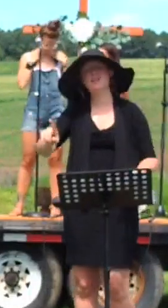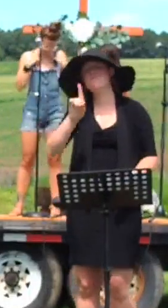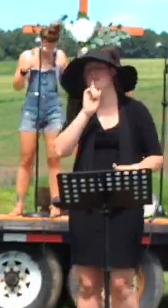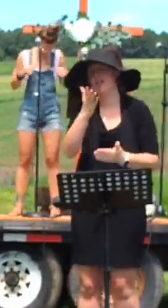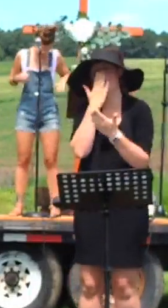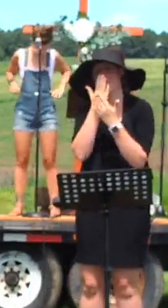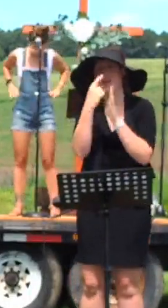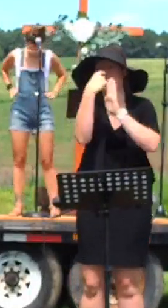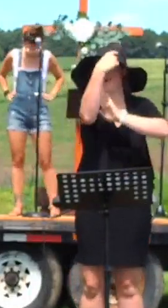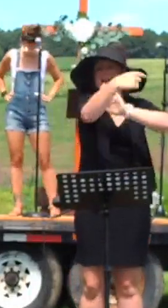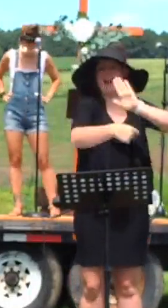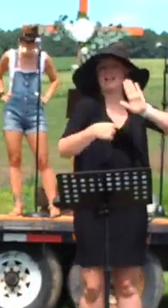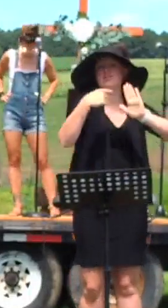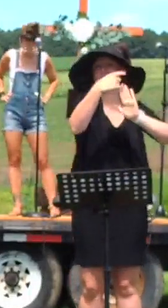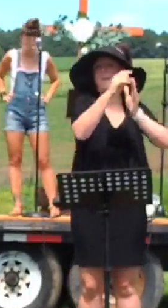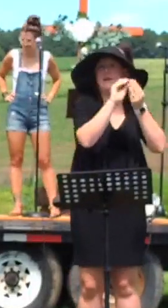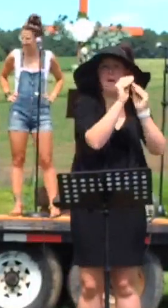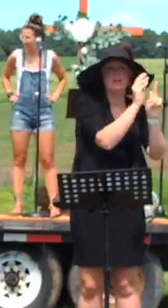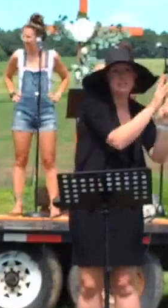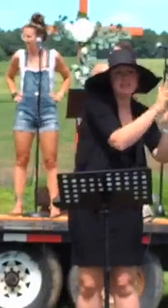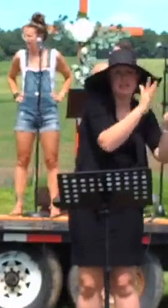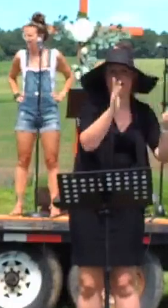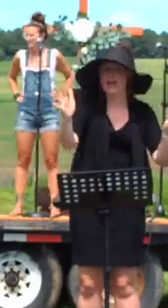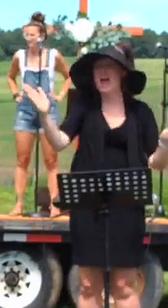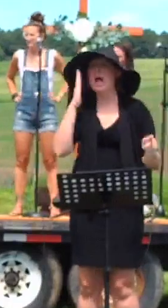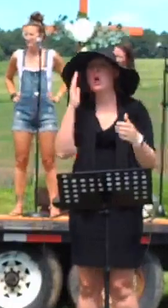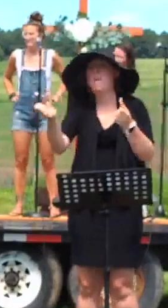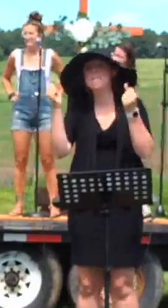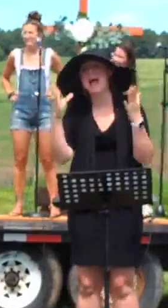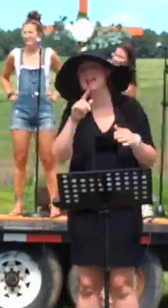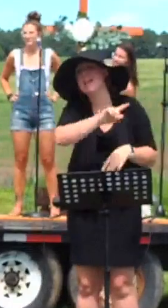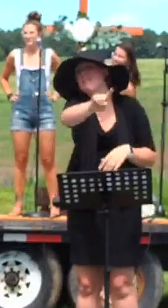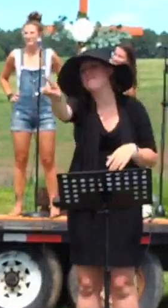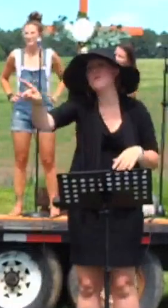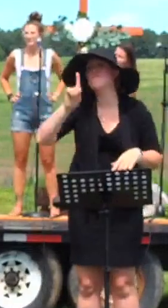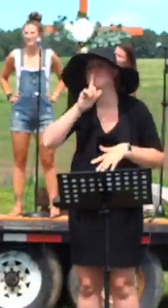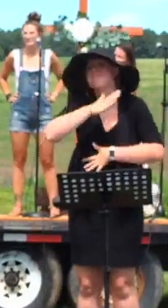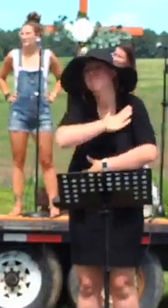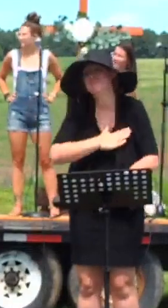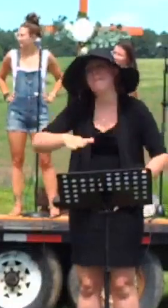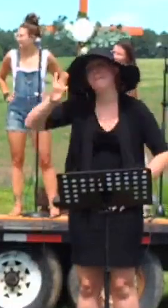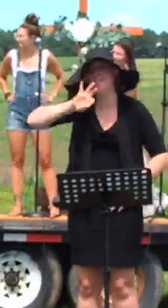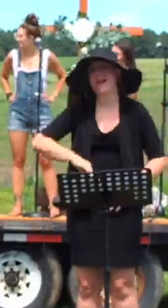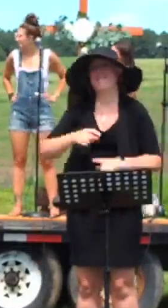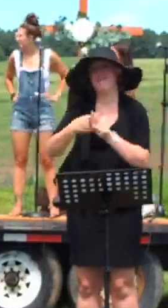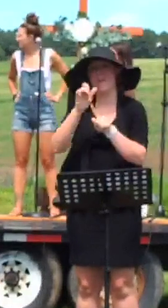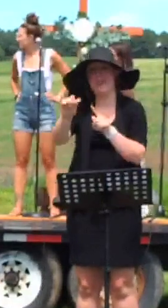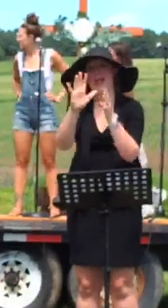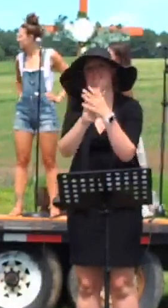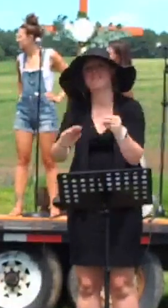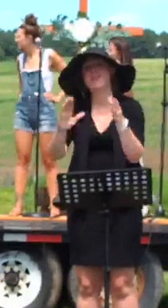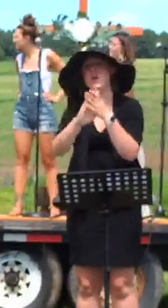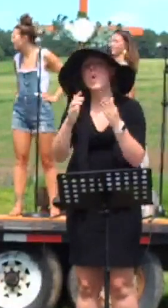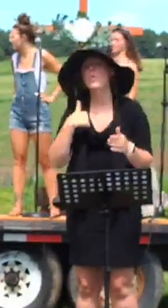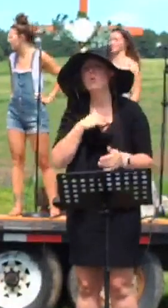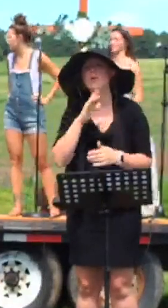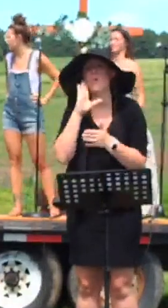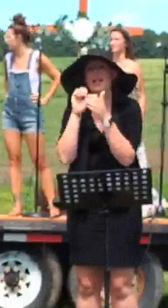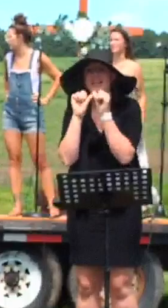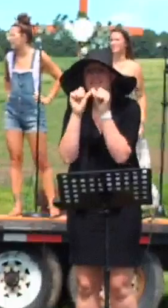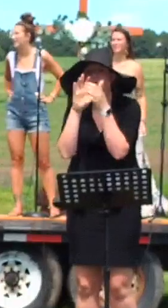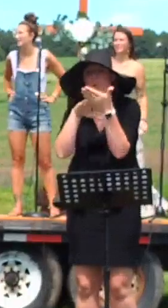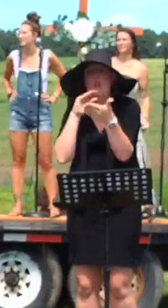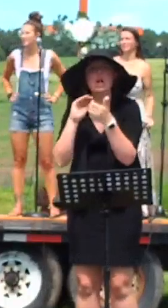uplifting, and I know so many are getting so much out of it. And we're going to continue to learn how we are made in